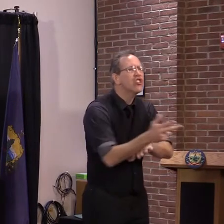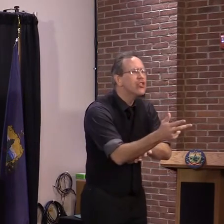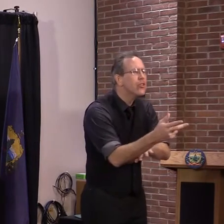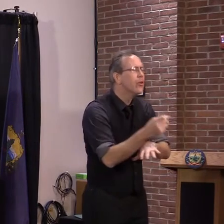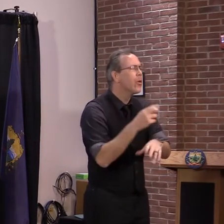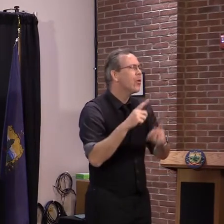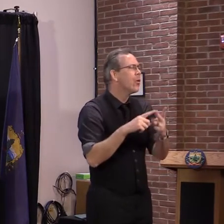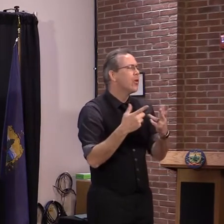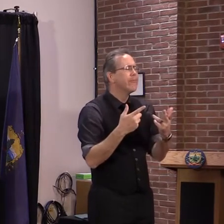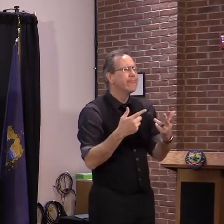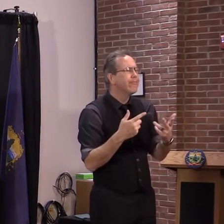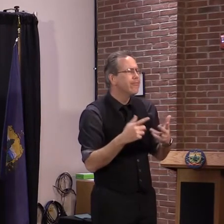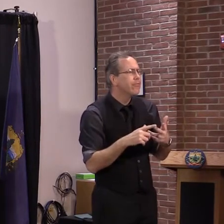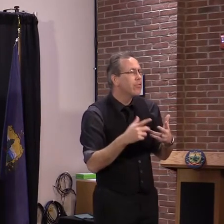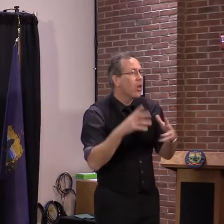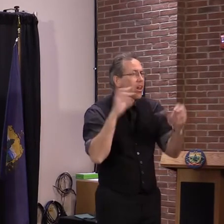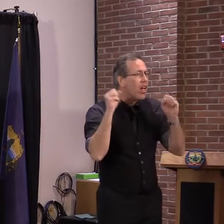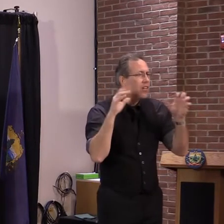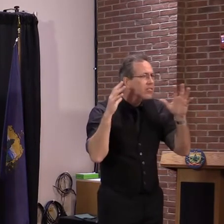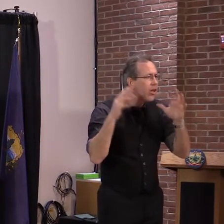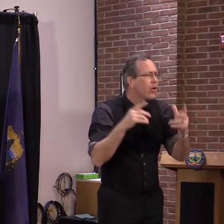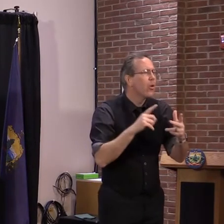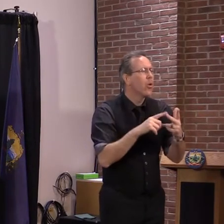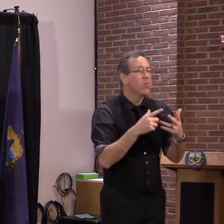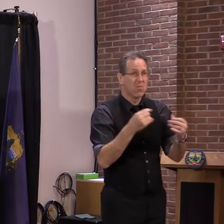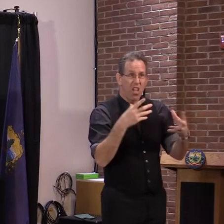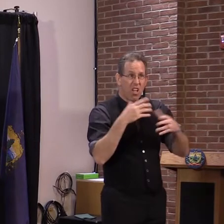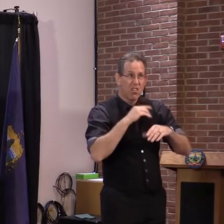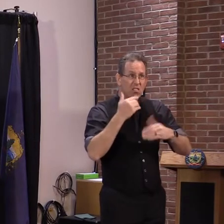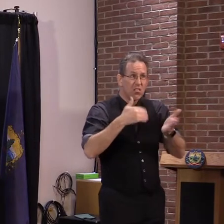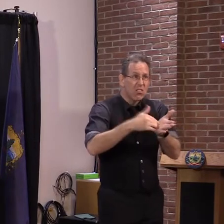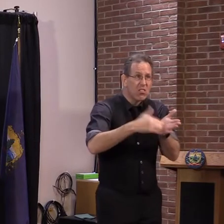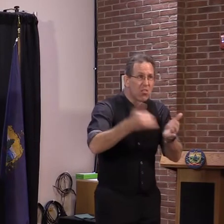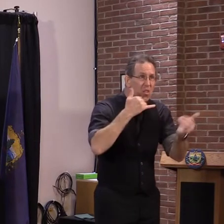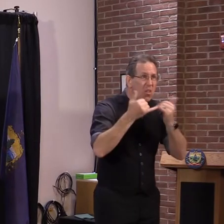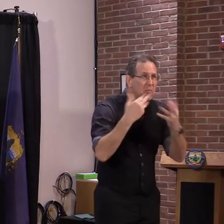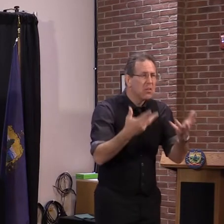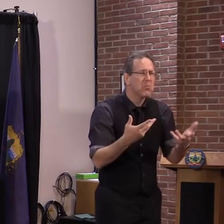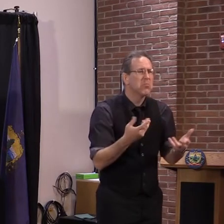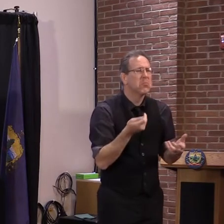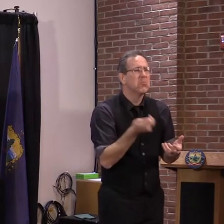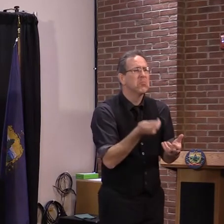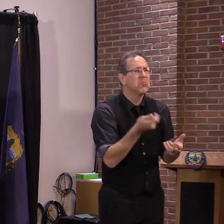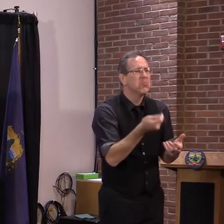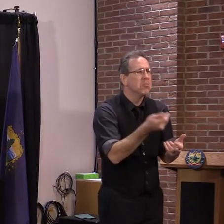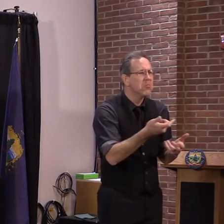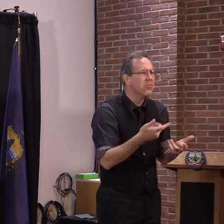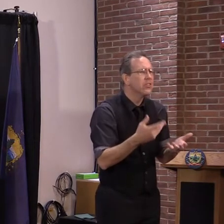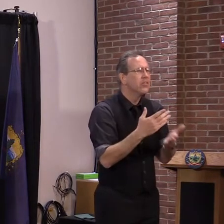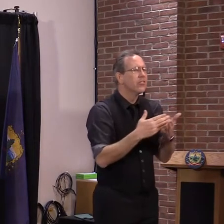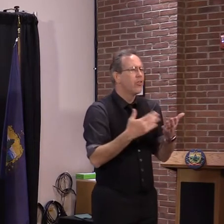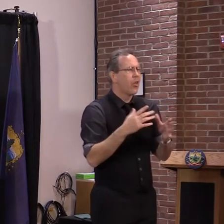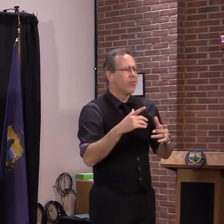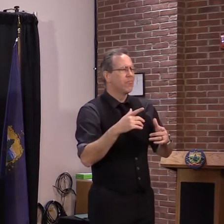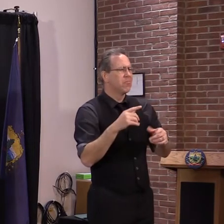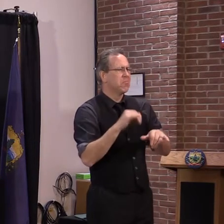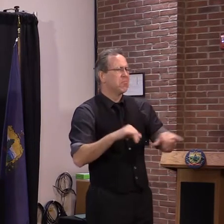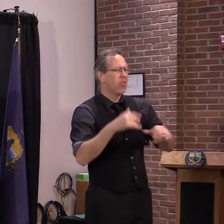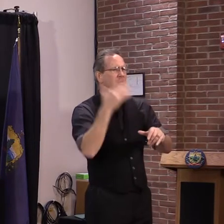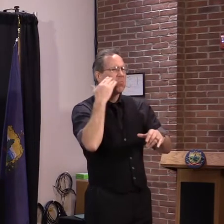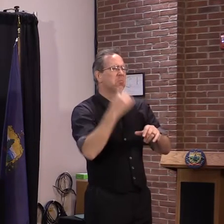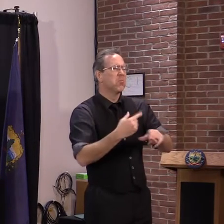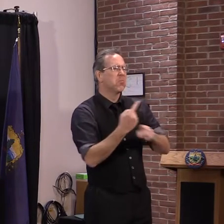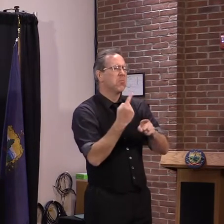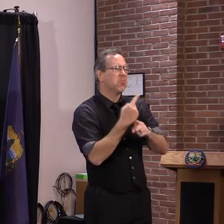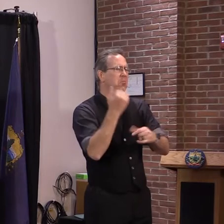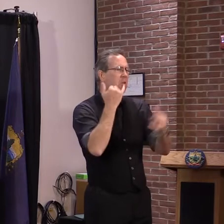to encourage more of in a specific way. I think Vermonters are doing a pretty active job of it already. Okay, thanks very much.